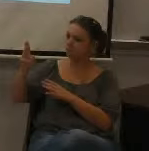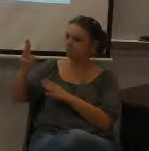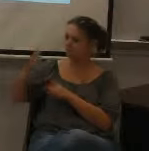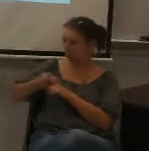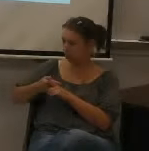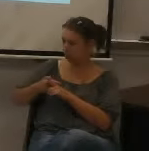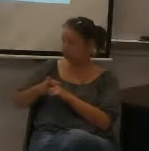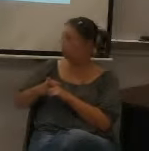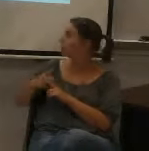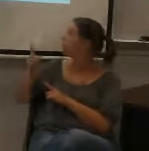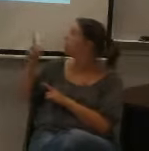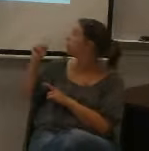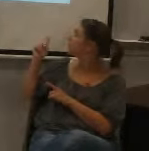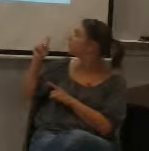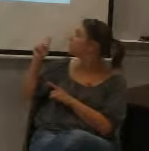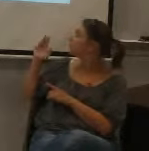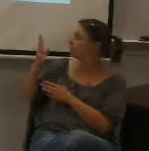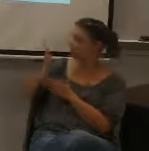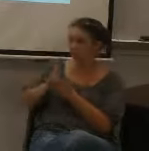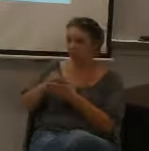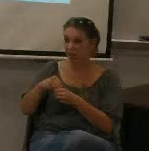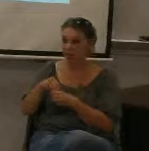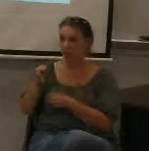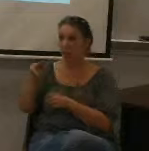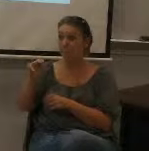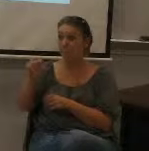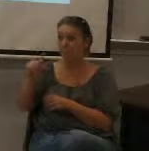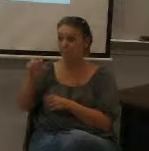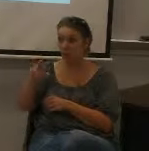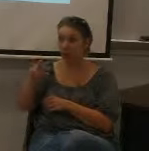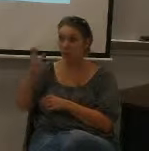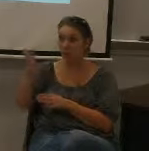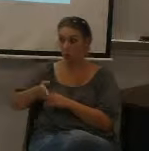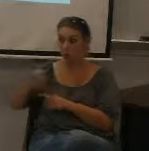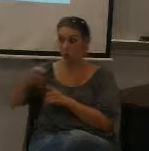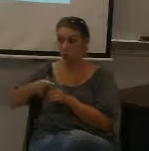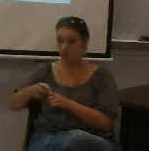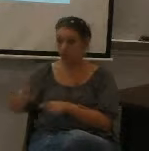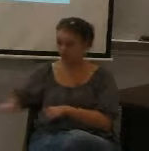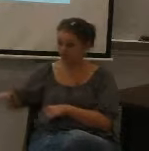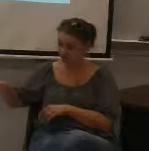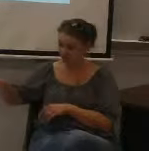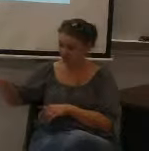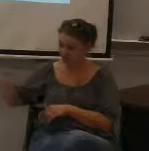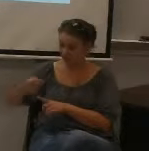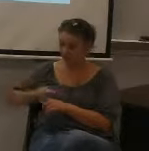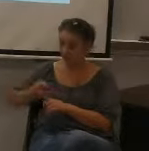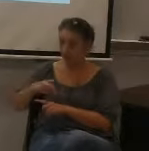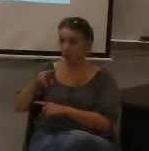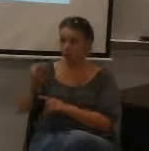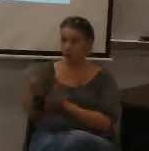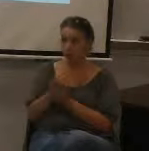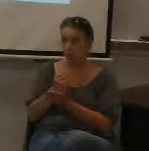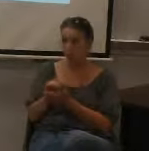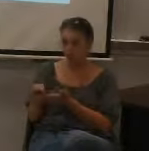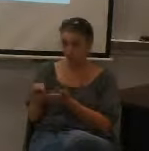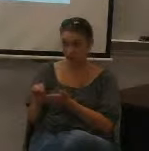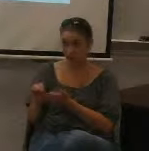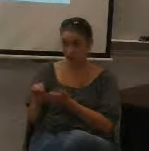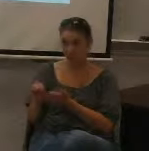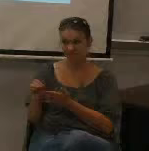this is basically, some of these are only a meter per month, which is this much every month. New